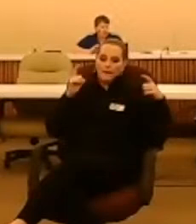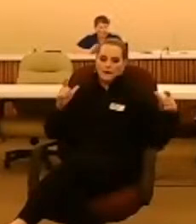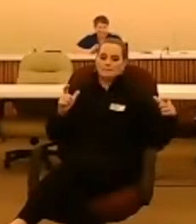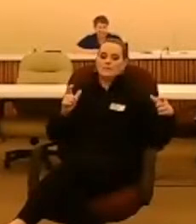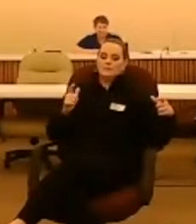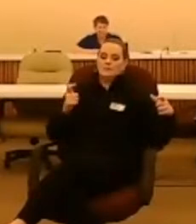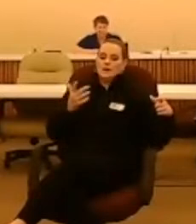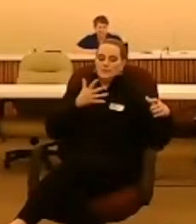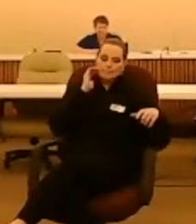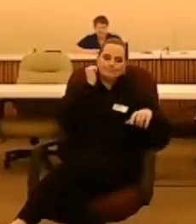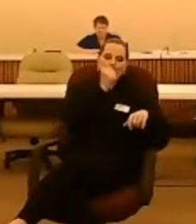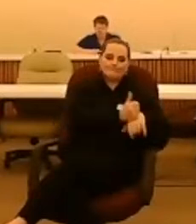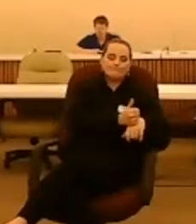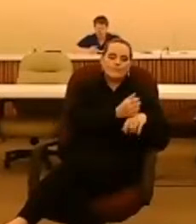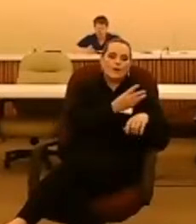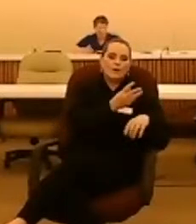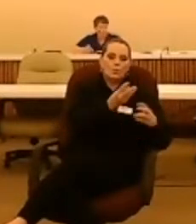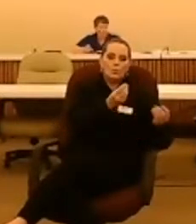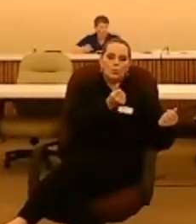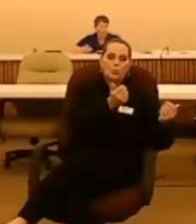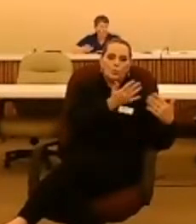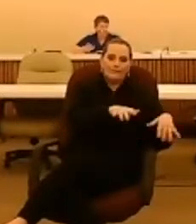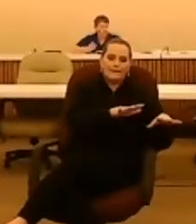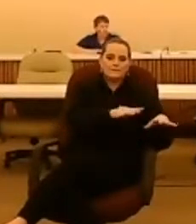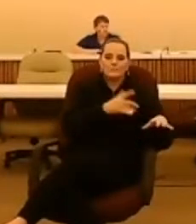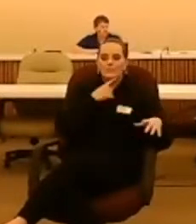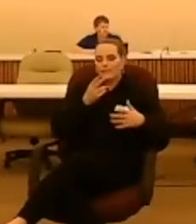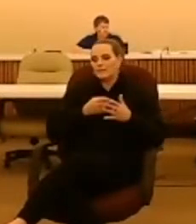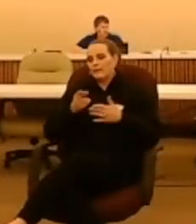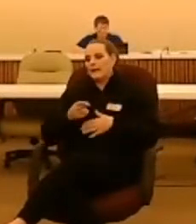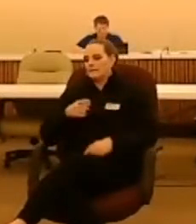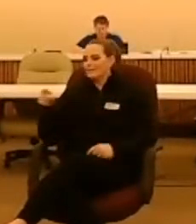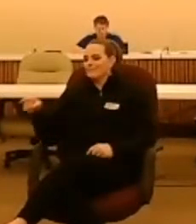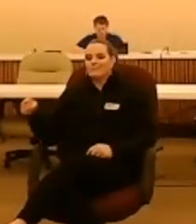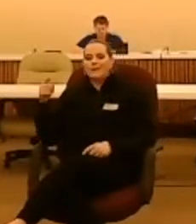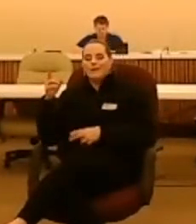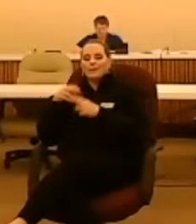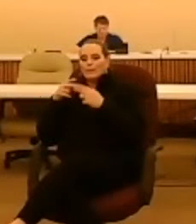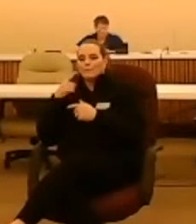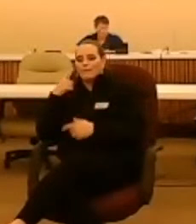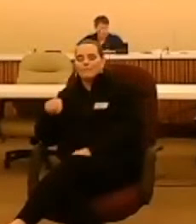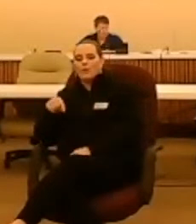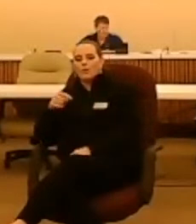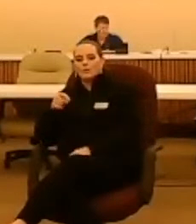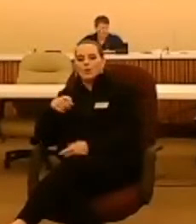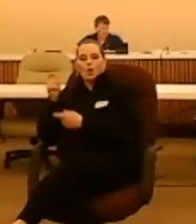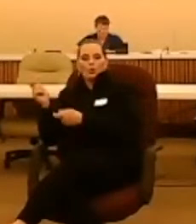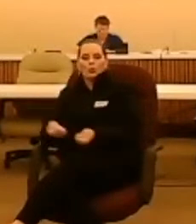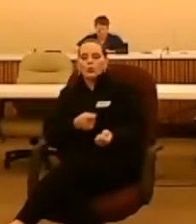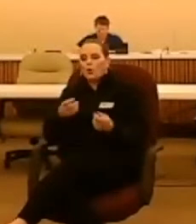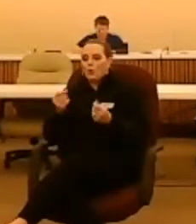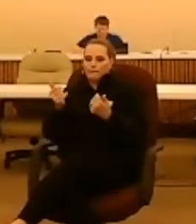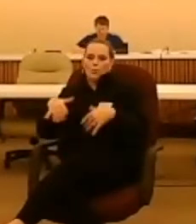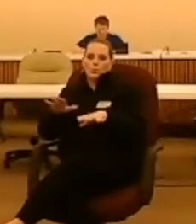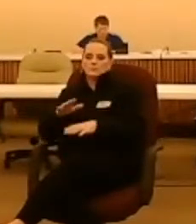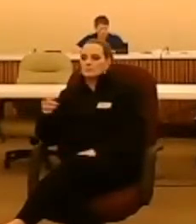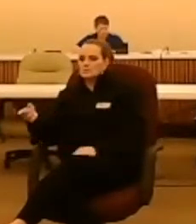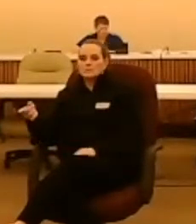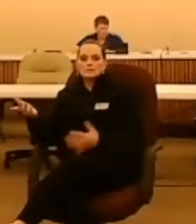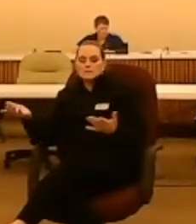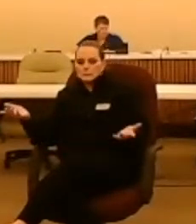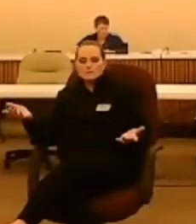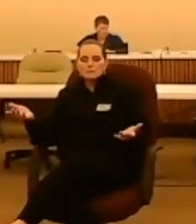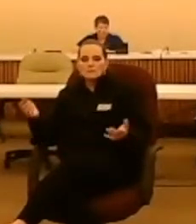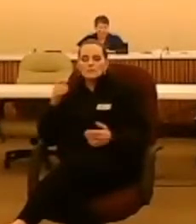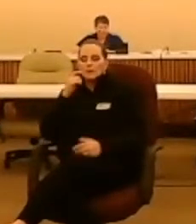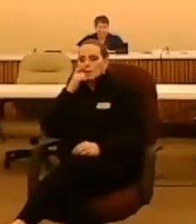designated wetlands, but let's be honest, they were built for this golf course, right? These wetlands that's feeding.